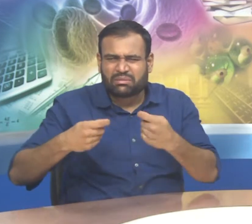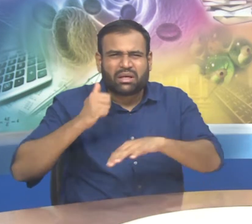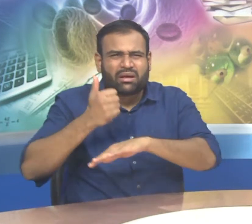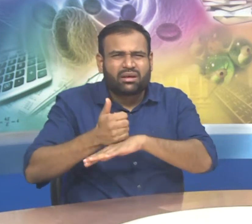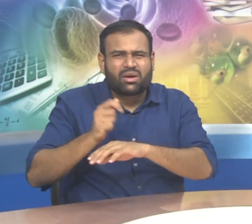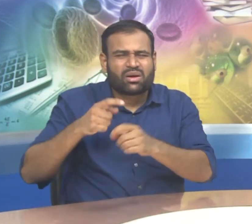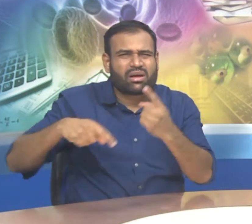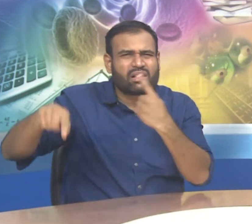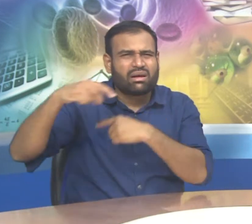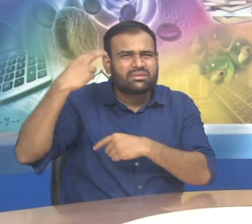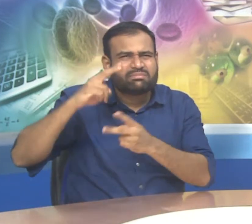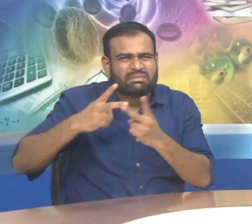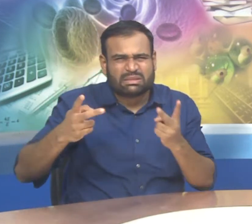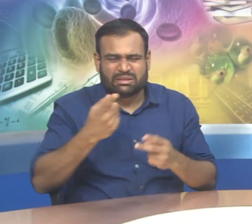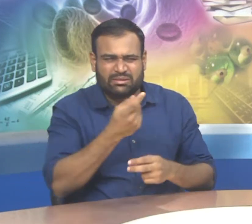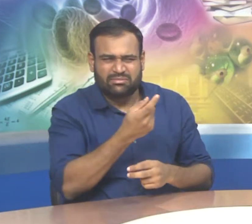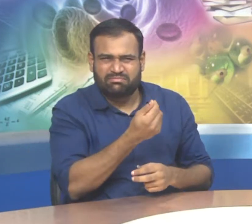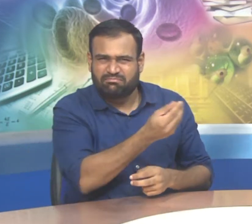as lending of money.